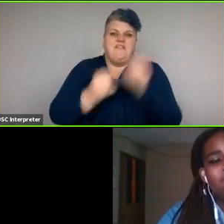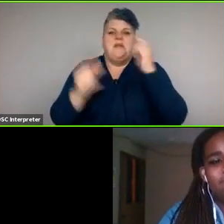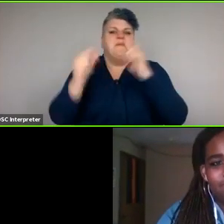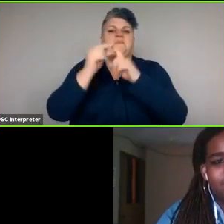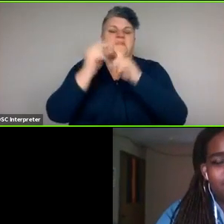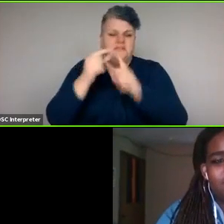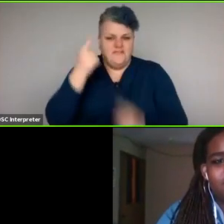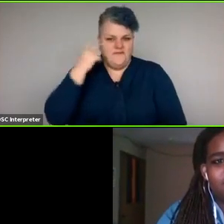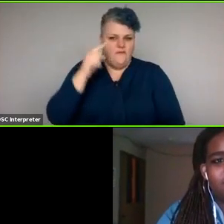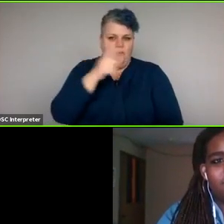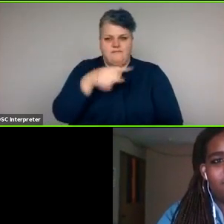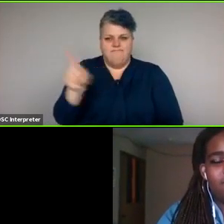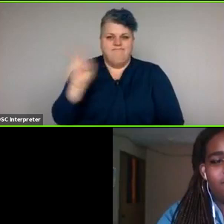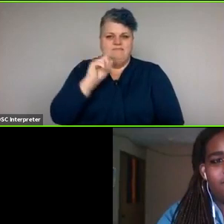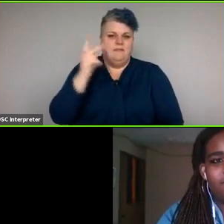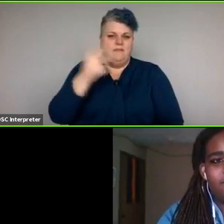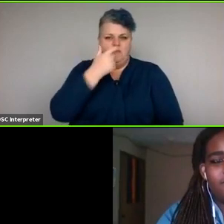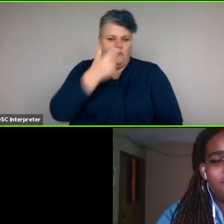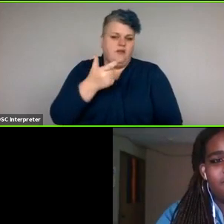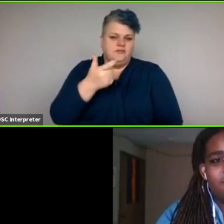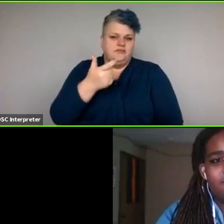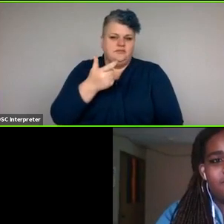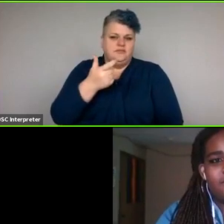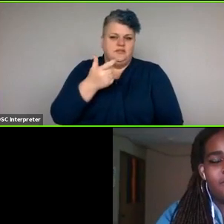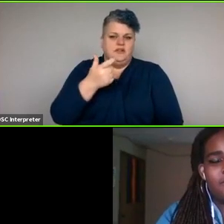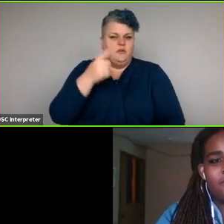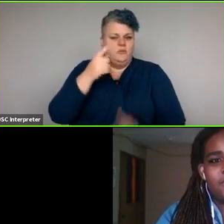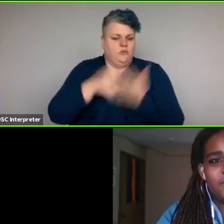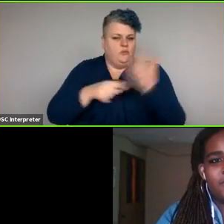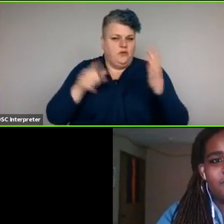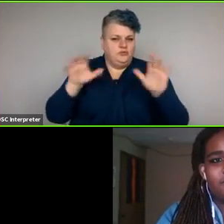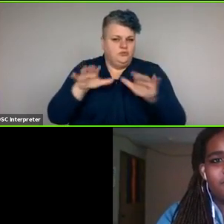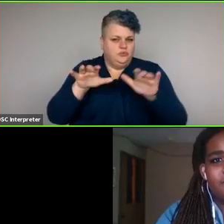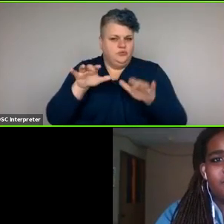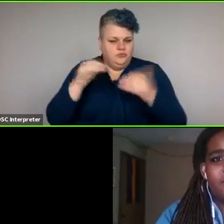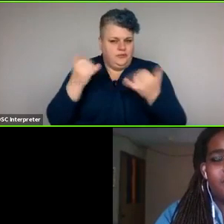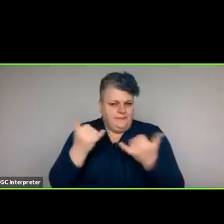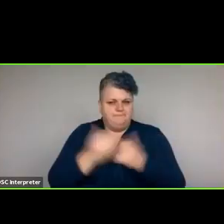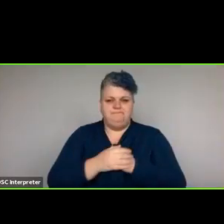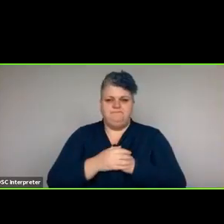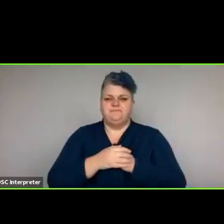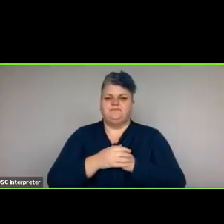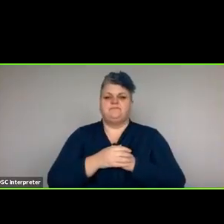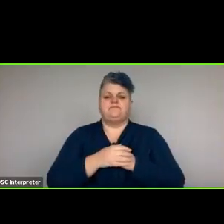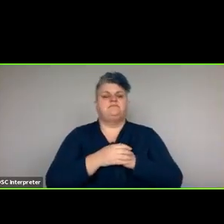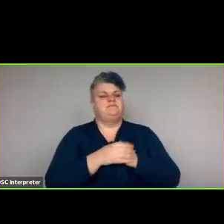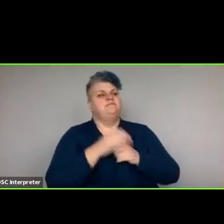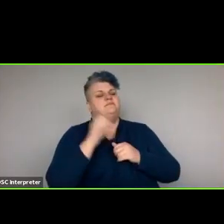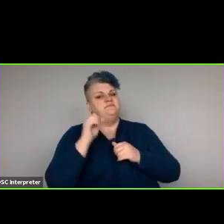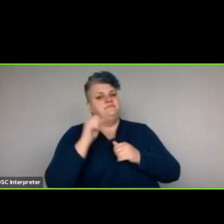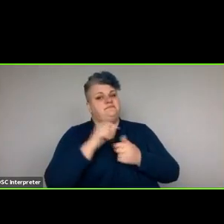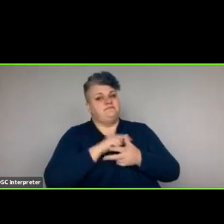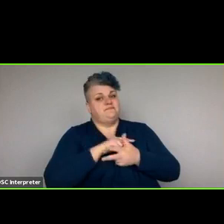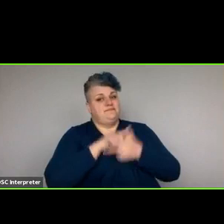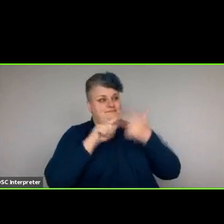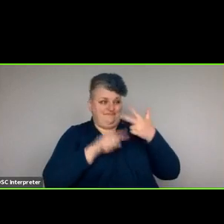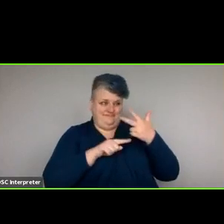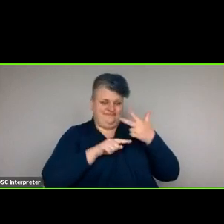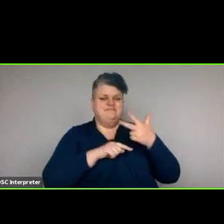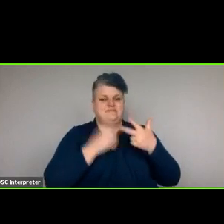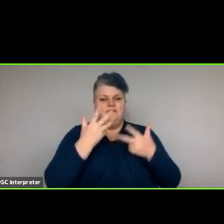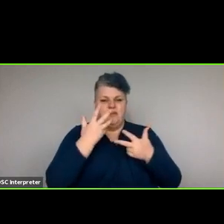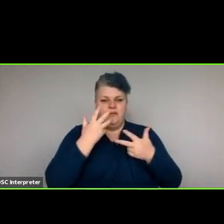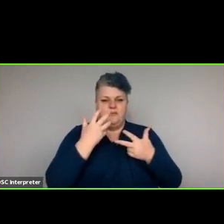words for the folks that are watching this and what they should do during this time? So I have three major things that